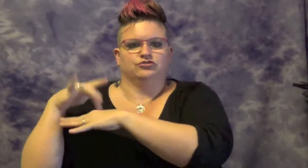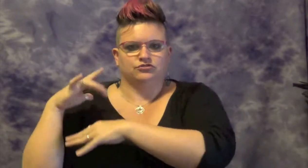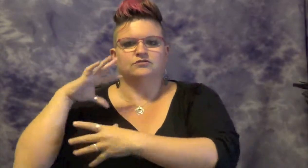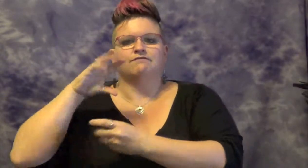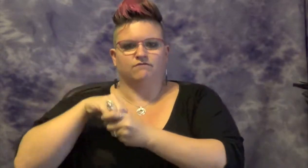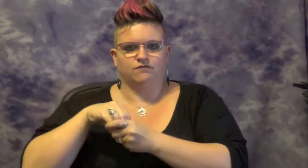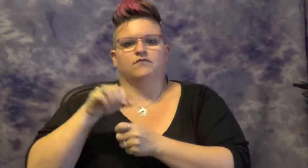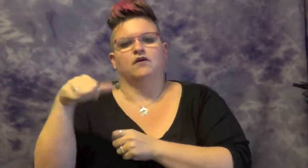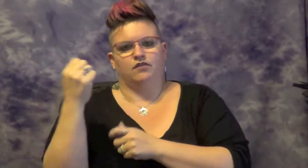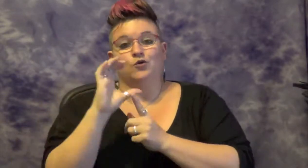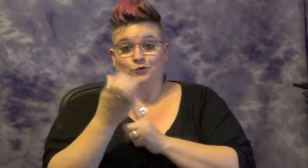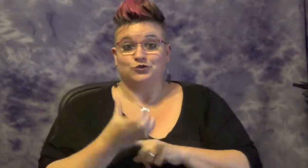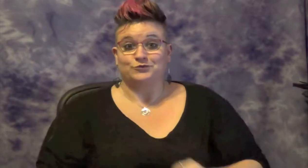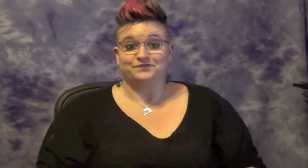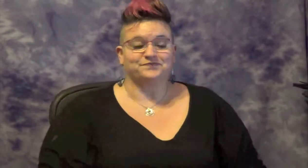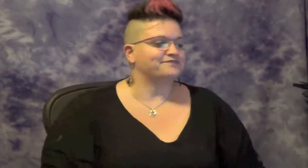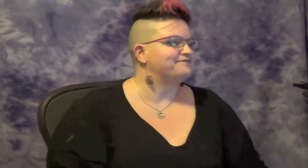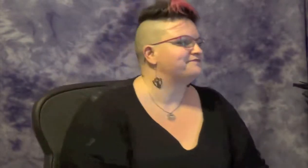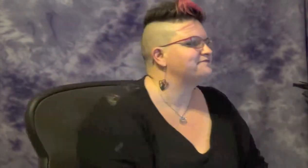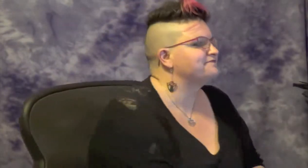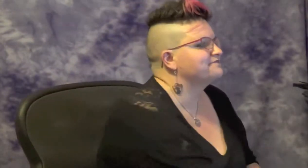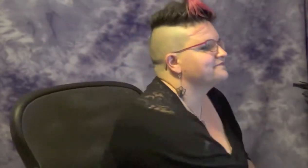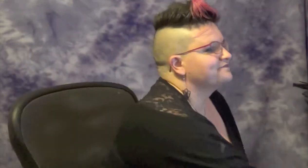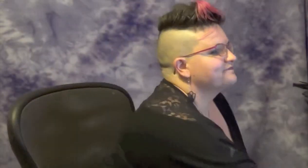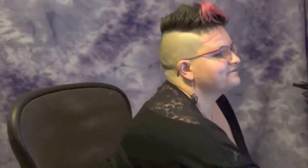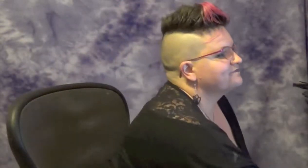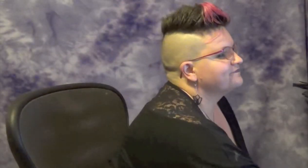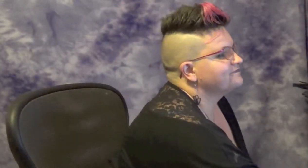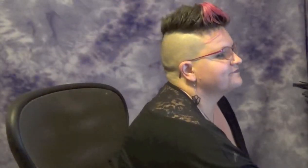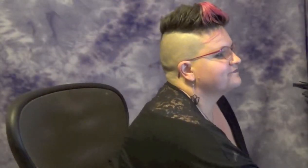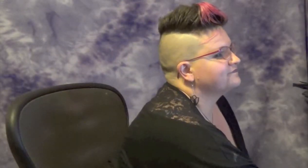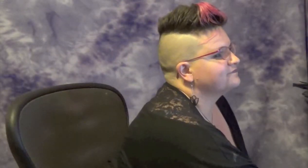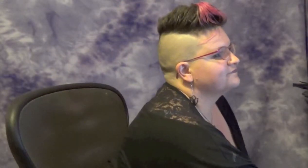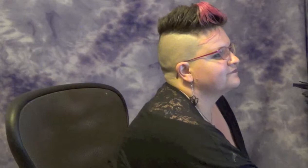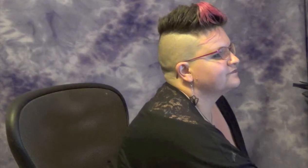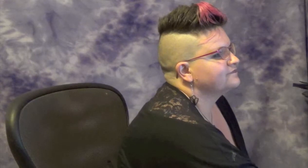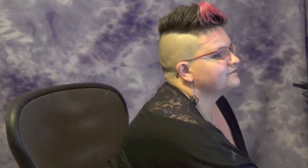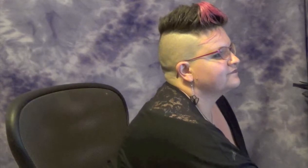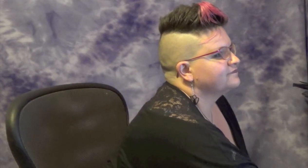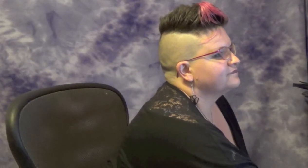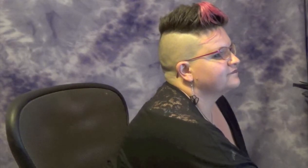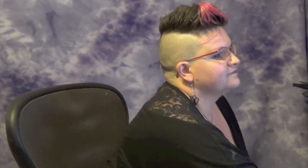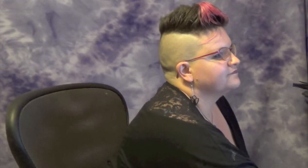and that also helps greatly if you're able to learn about many more cultures.